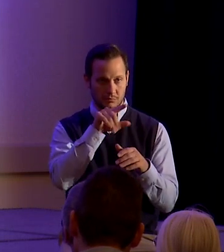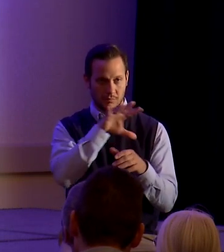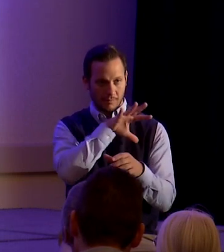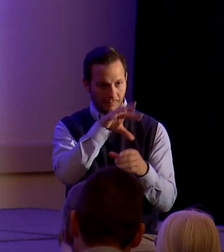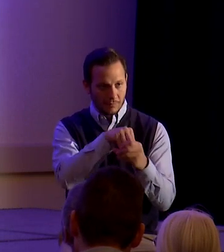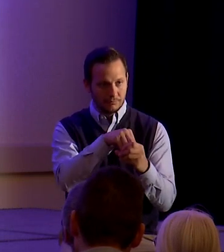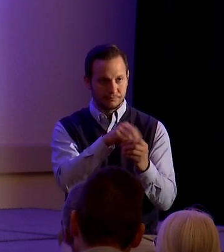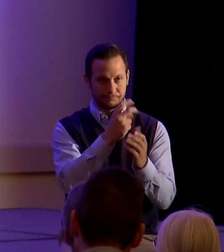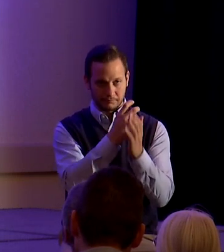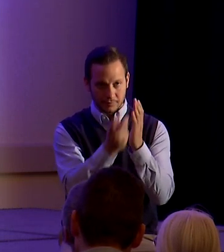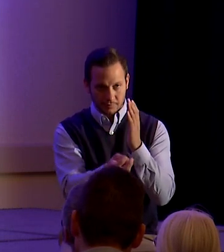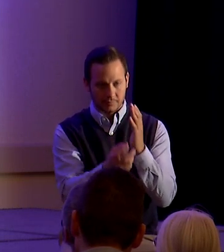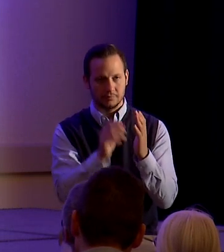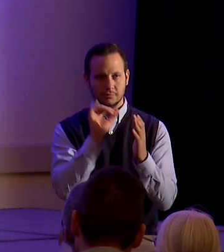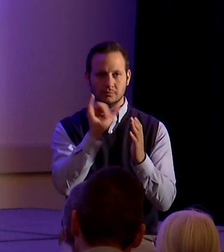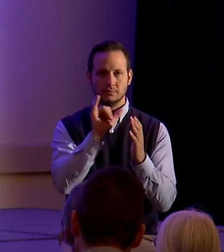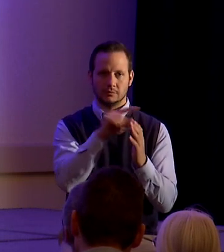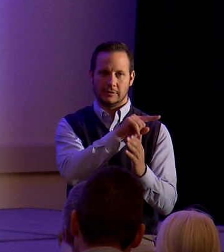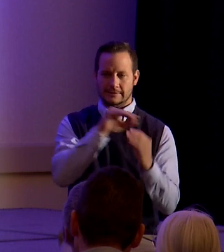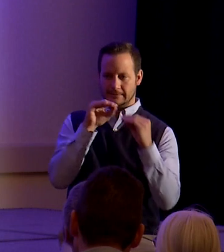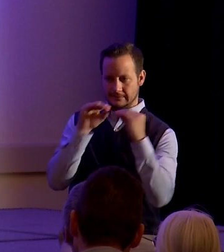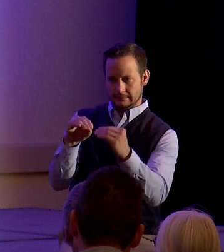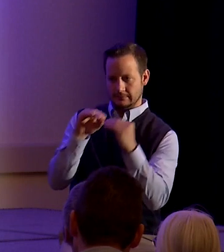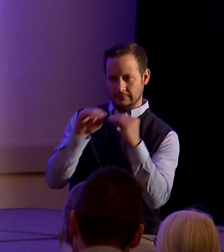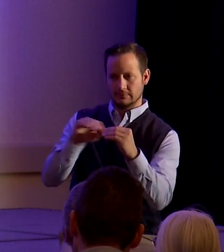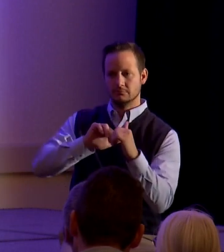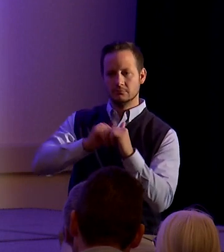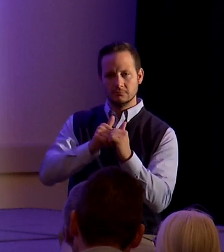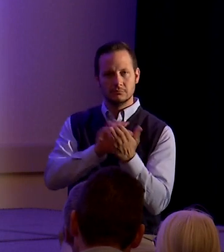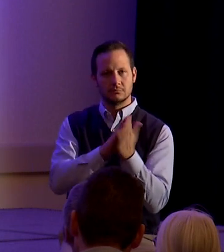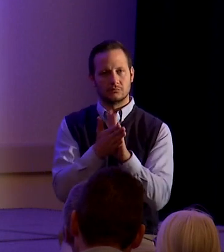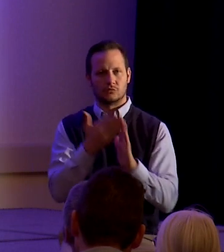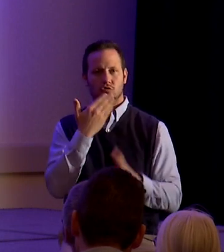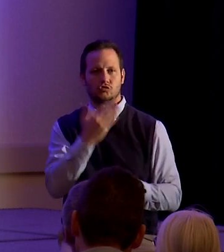you the right way to be a Christian.